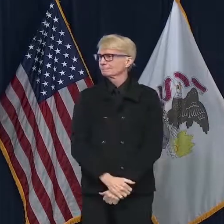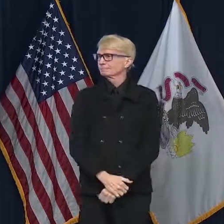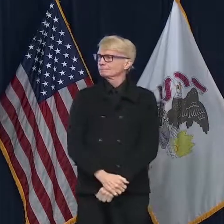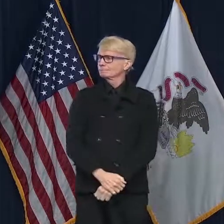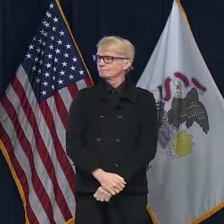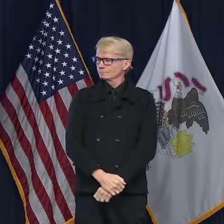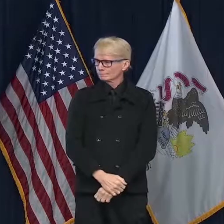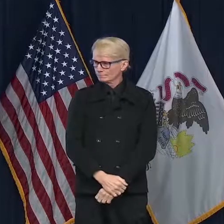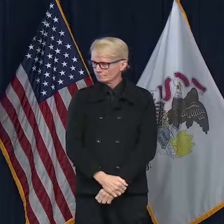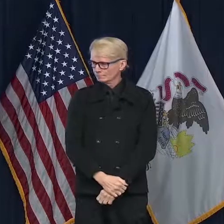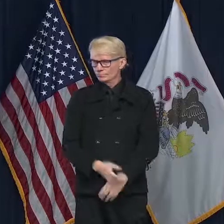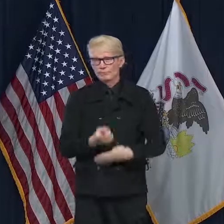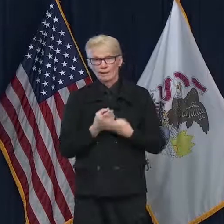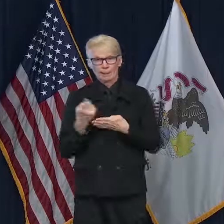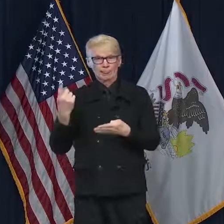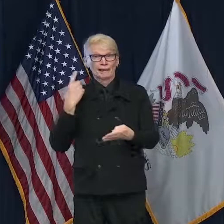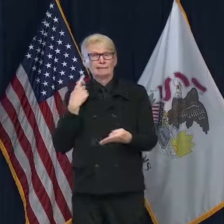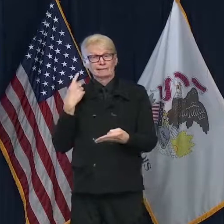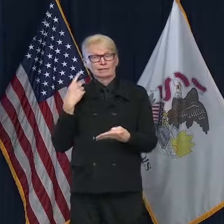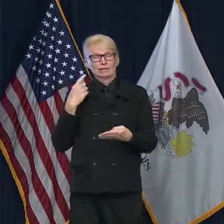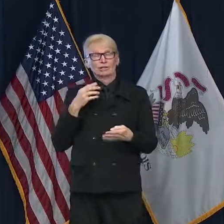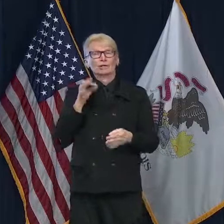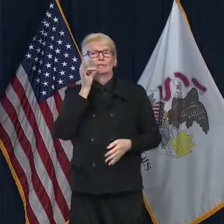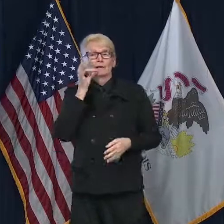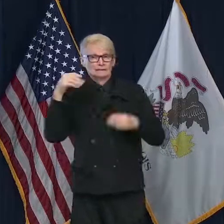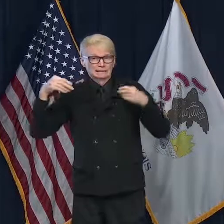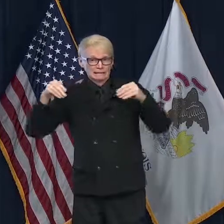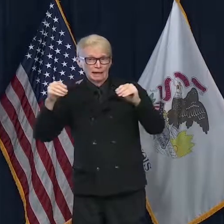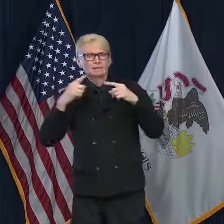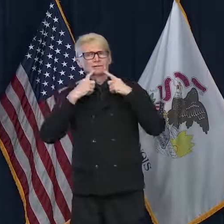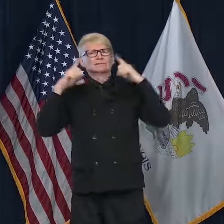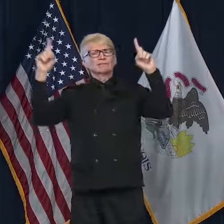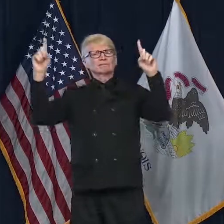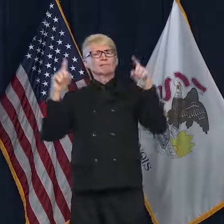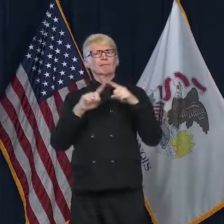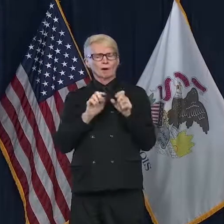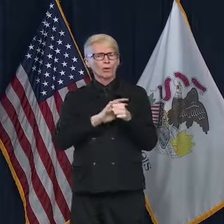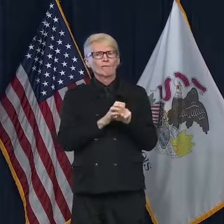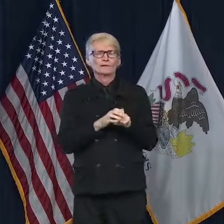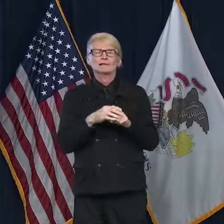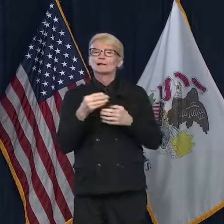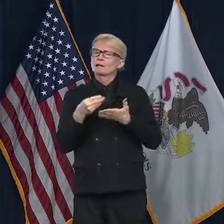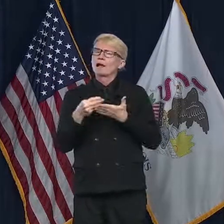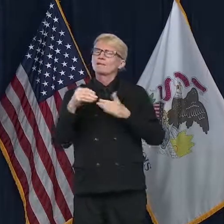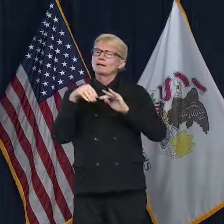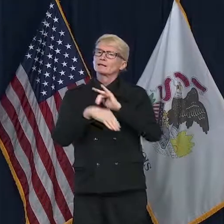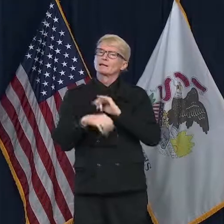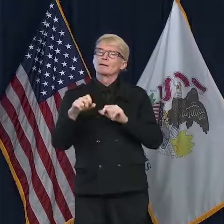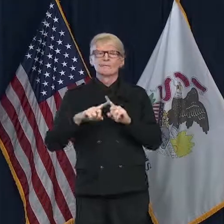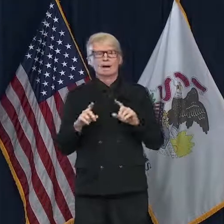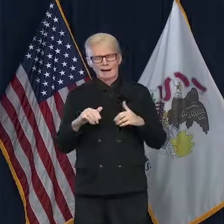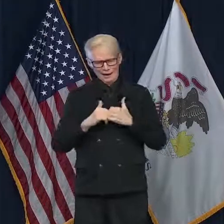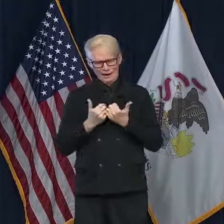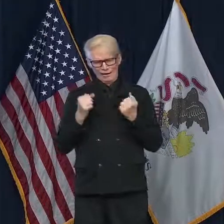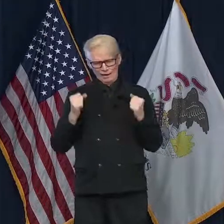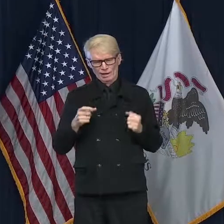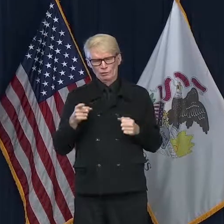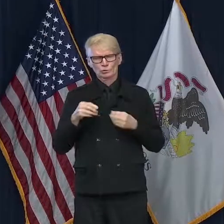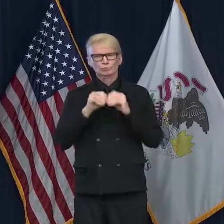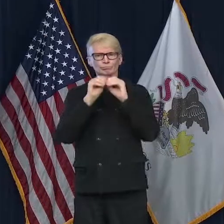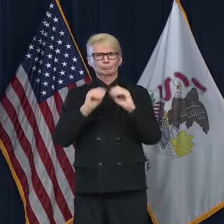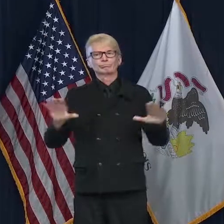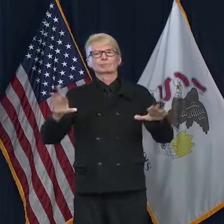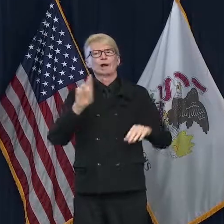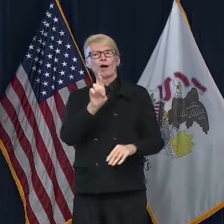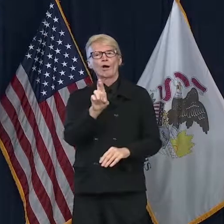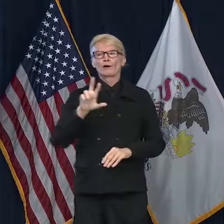challenging for so many due to the pandemic, cannabis sales were a huge success. How do you feel today being able to get the first R3 grants out to the communities in